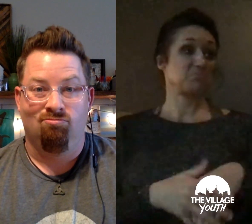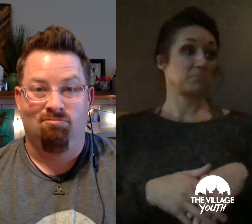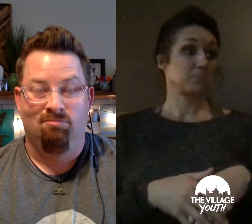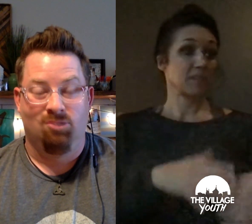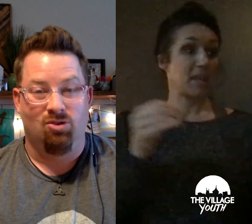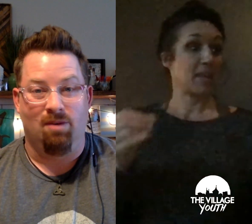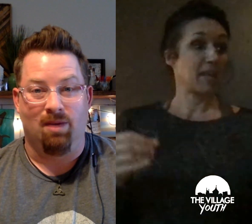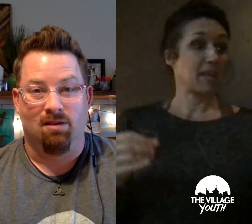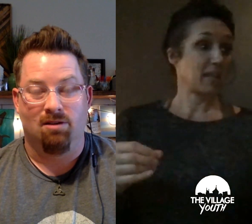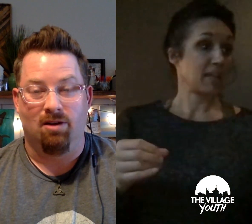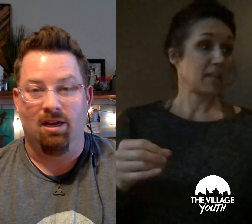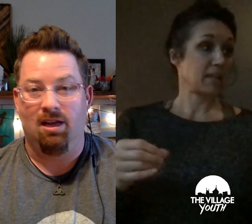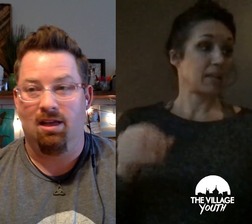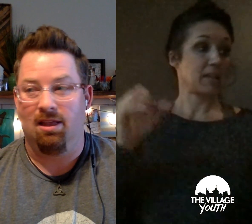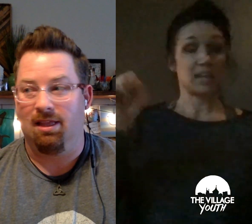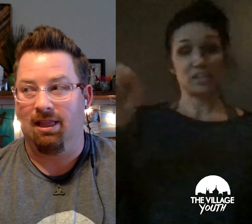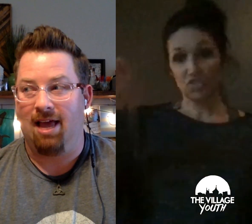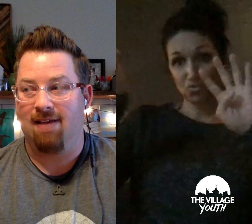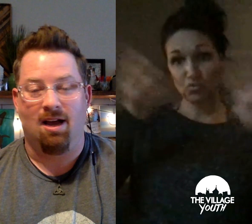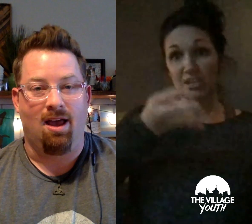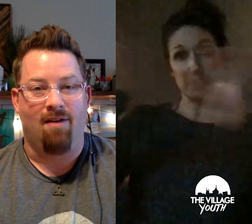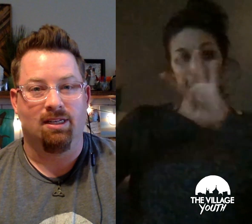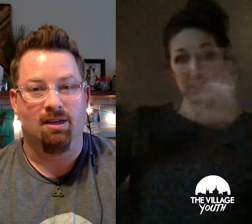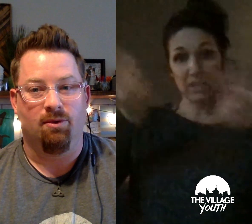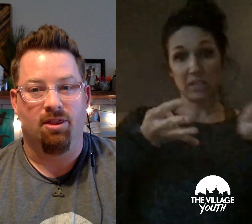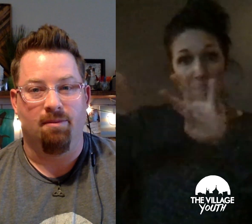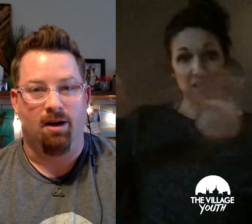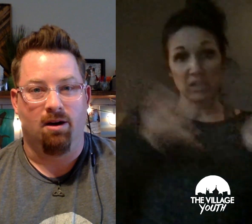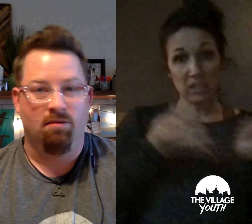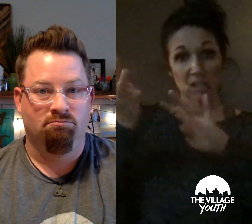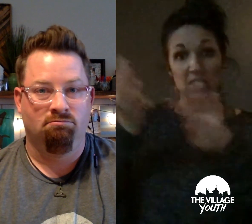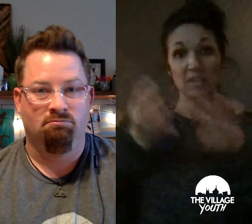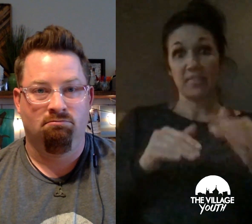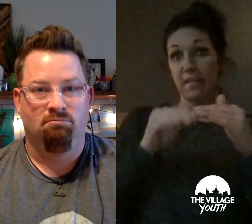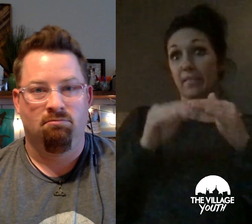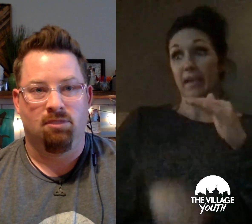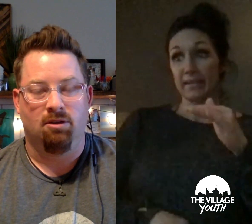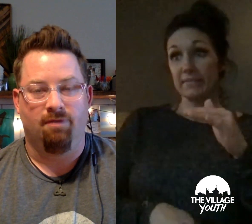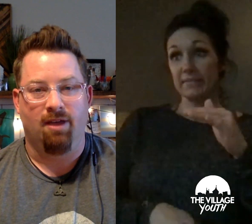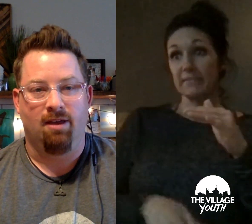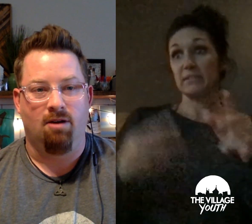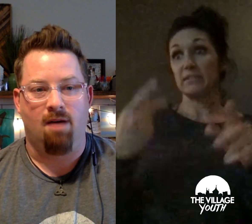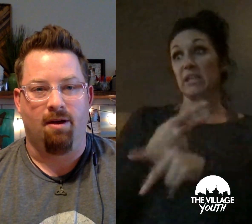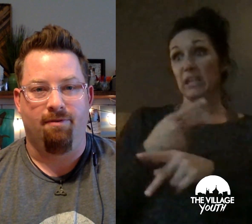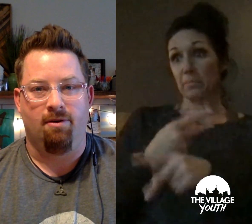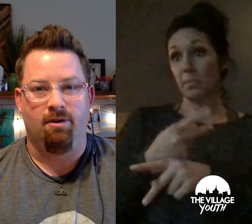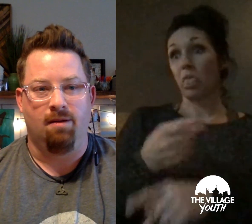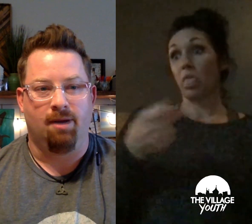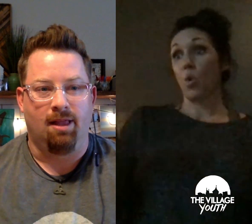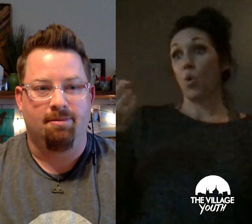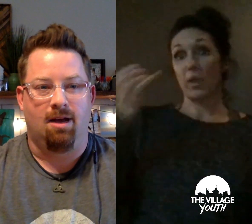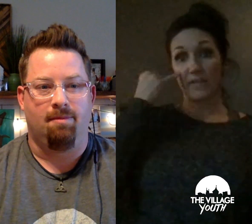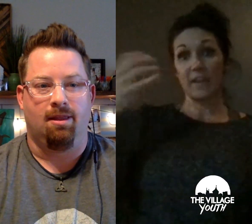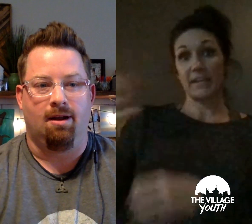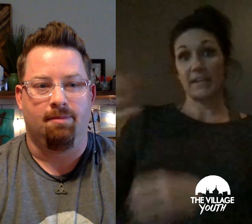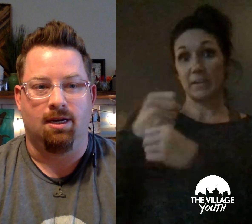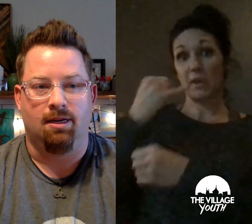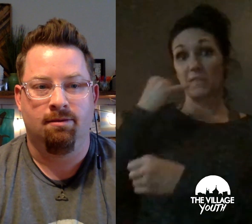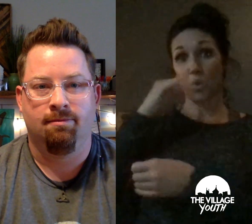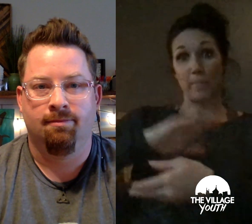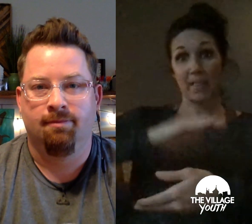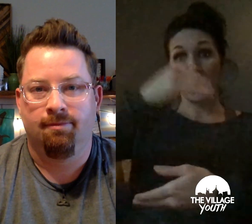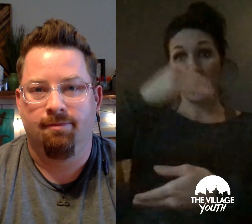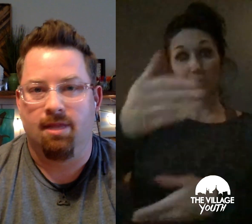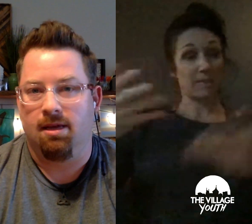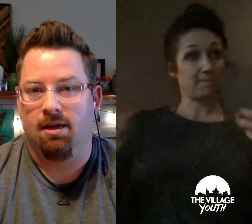and streaming. So the less I have to deal with, the better. Yeah, So if I can grab my phone and my laptop and then I'm